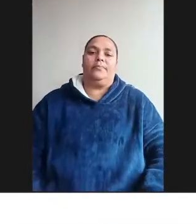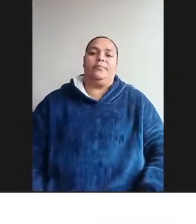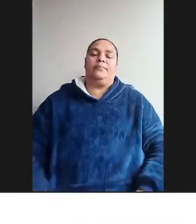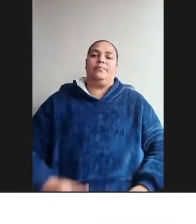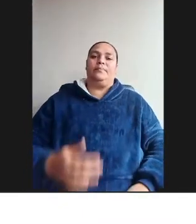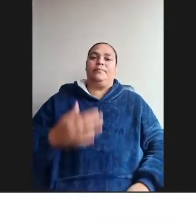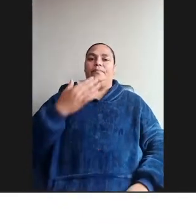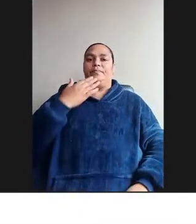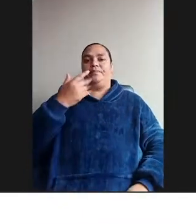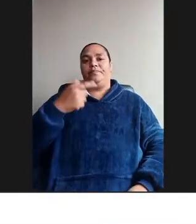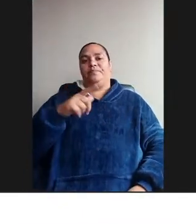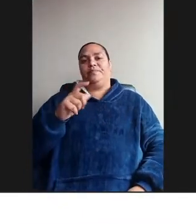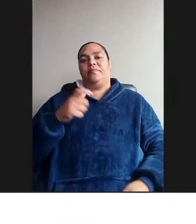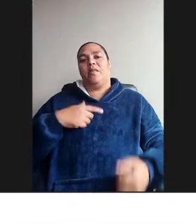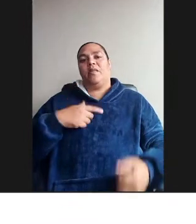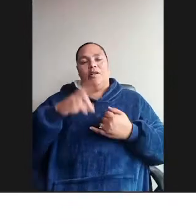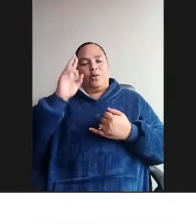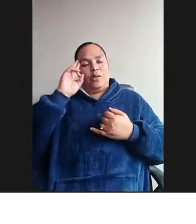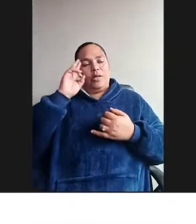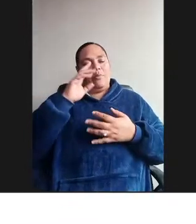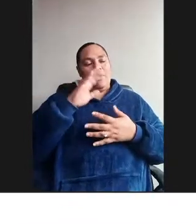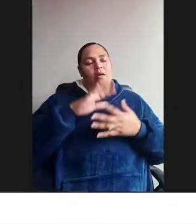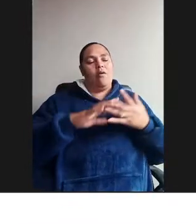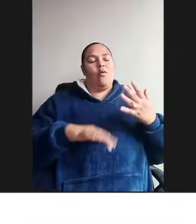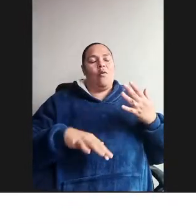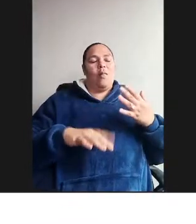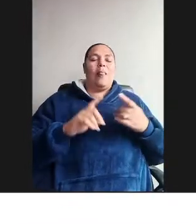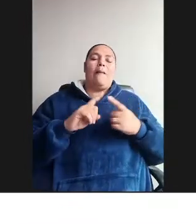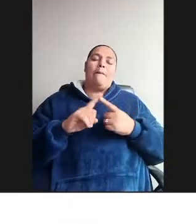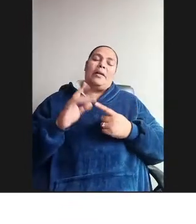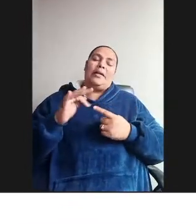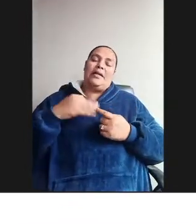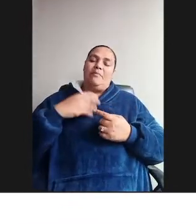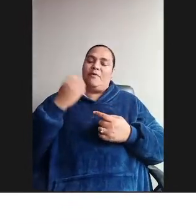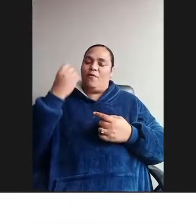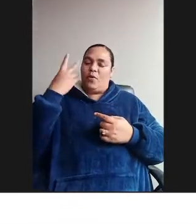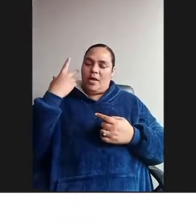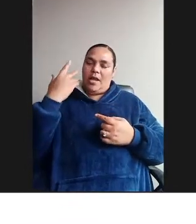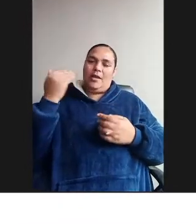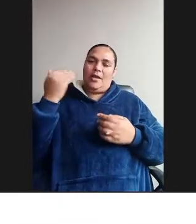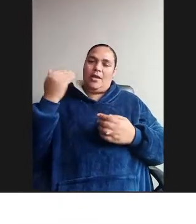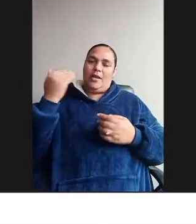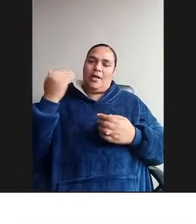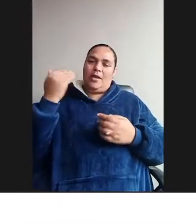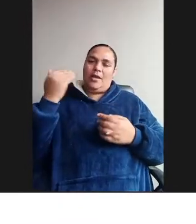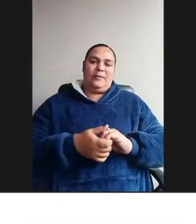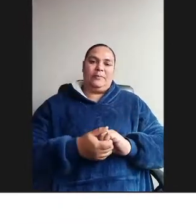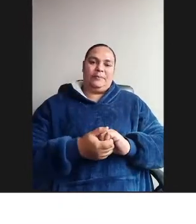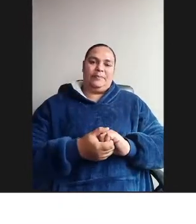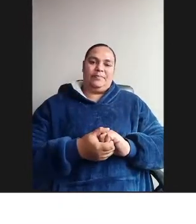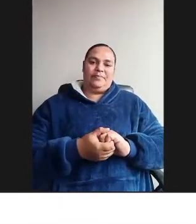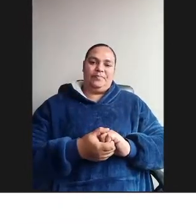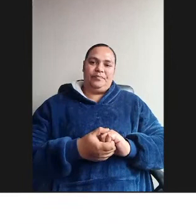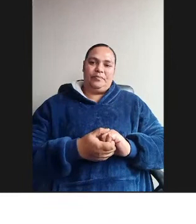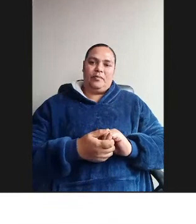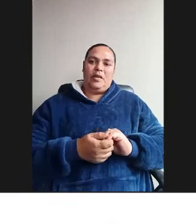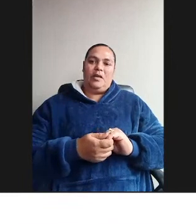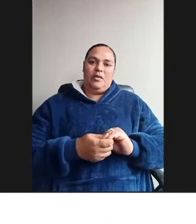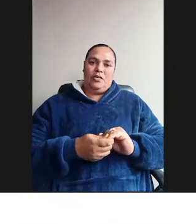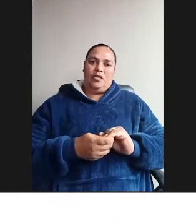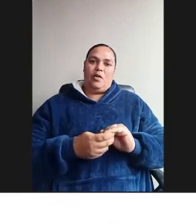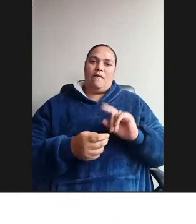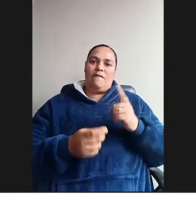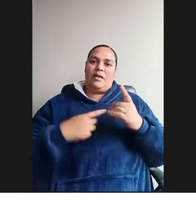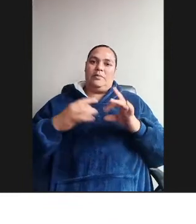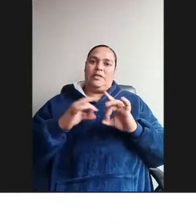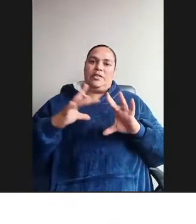I'll try and remember all of them, but if I do forget, you can help me as well. Let me first start with the attendance